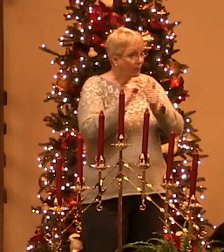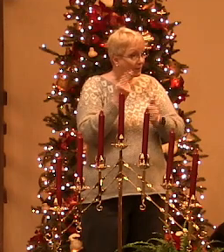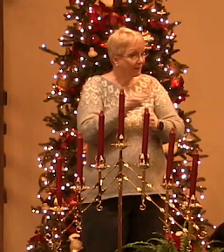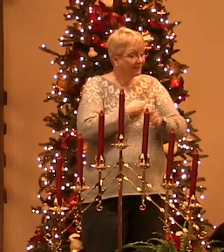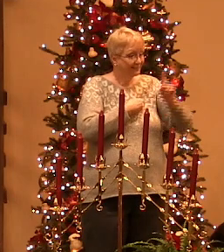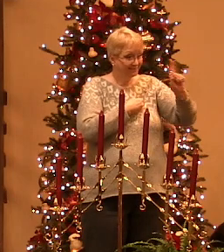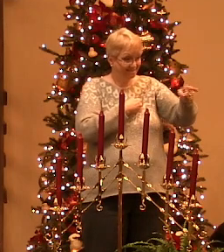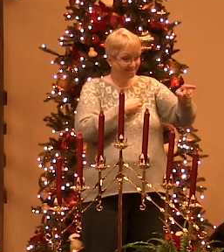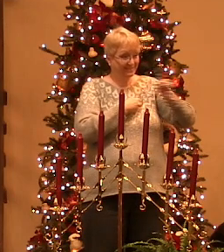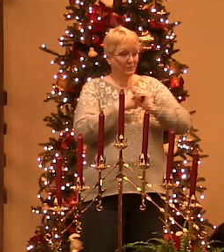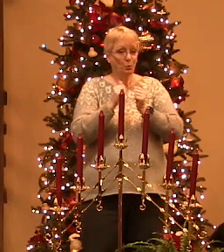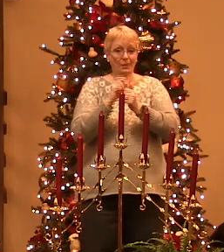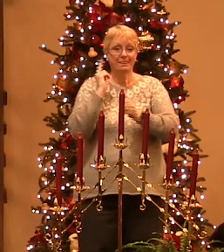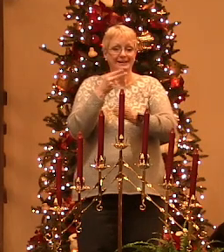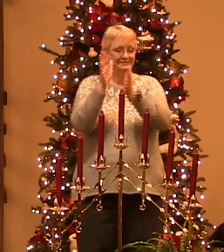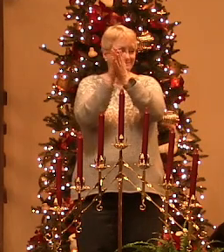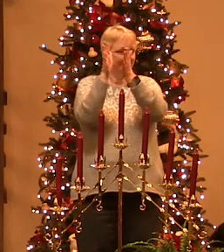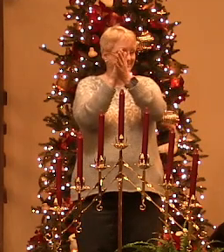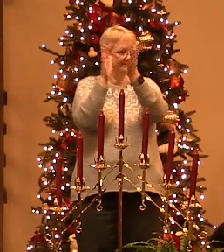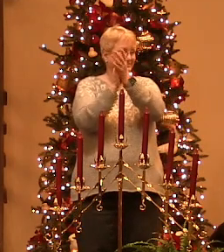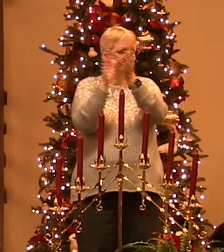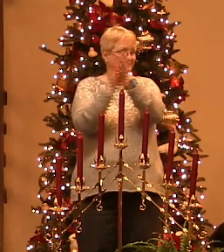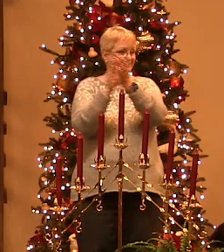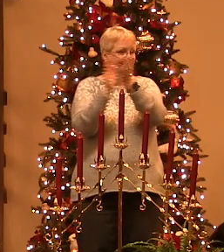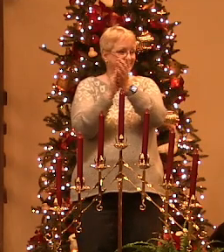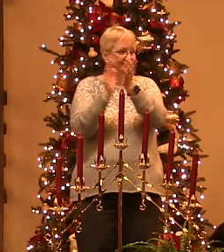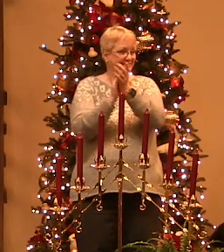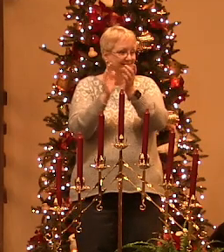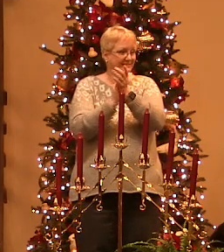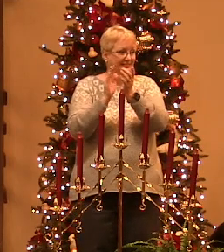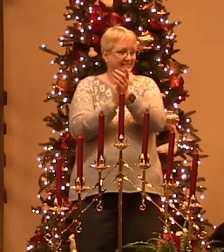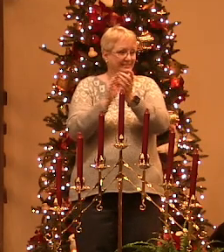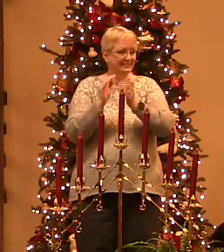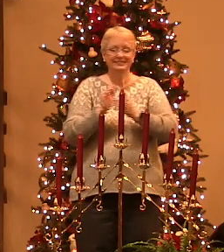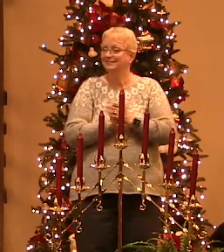and it's great to see Diane. We're keeping you in prayer as well.